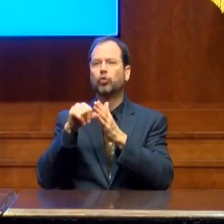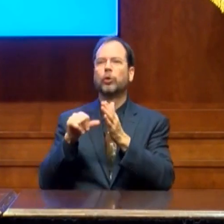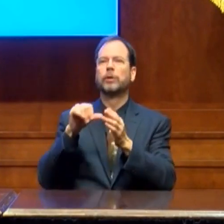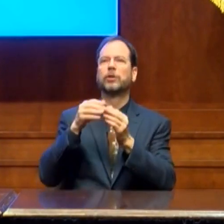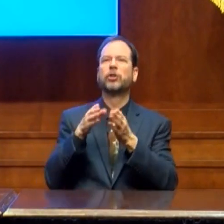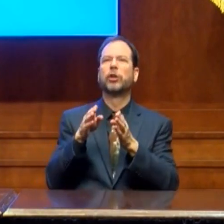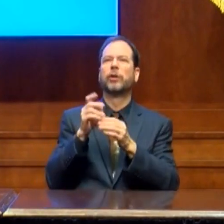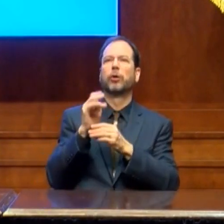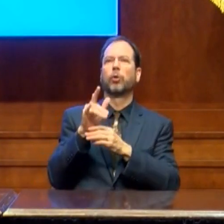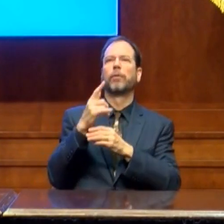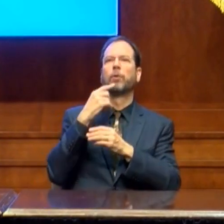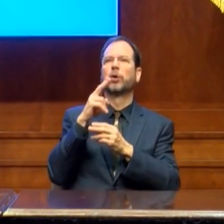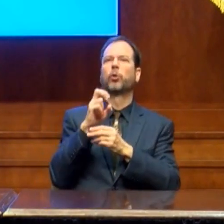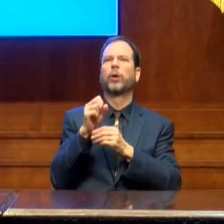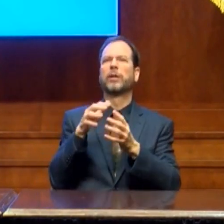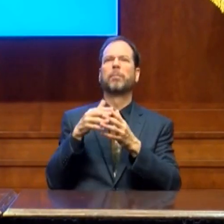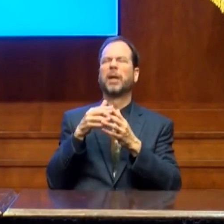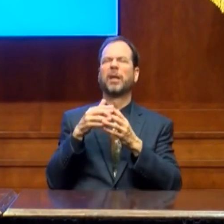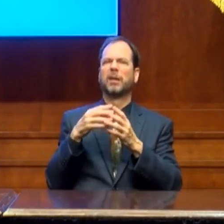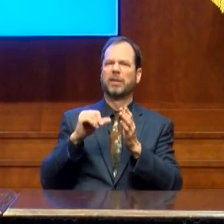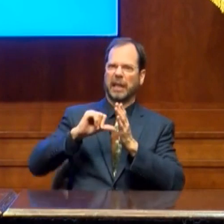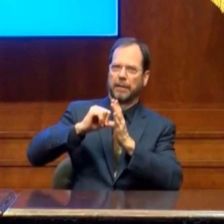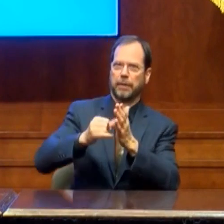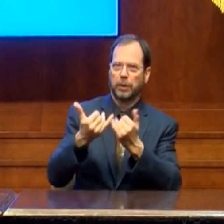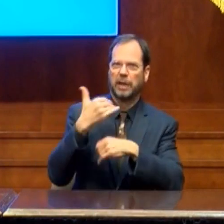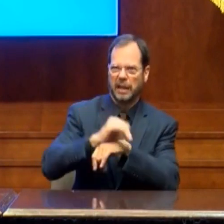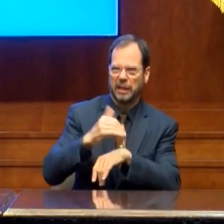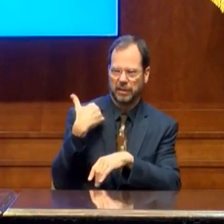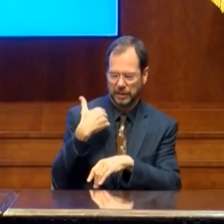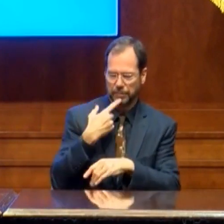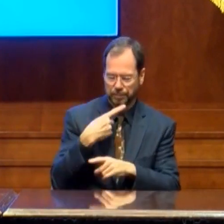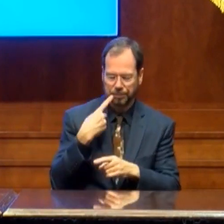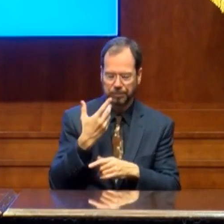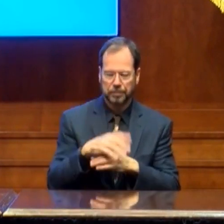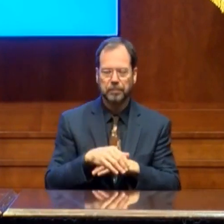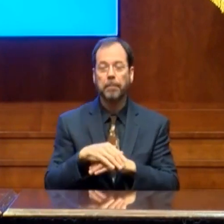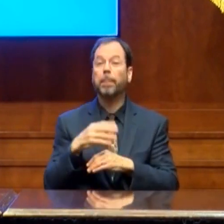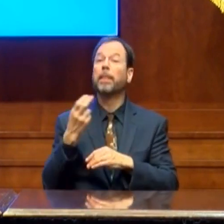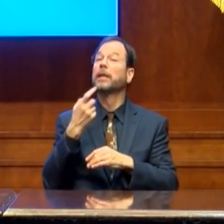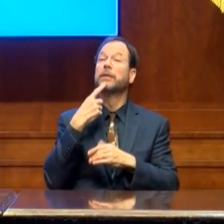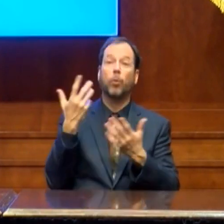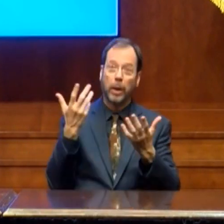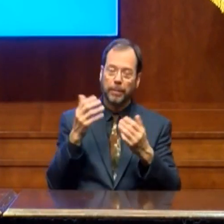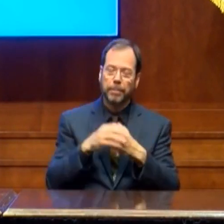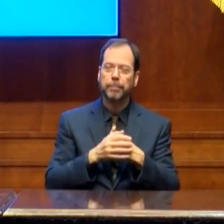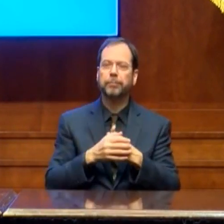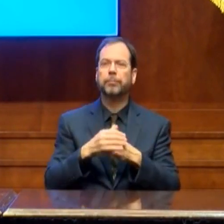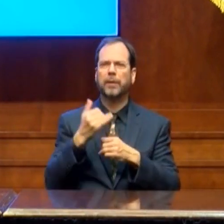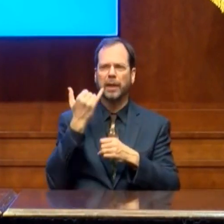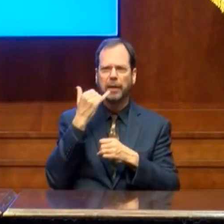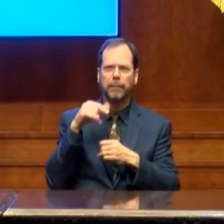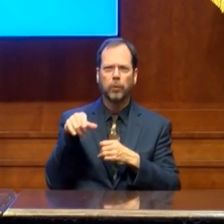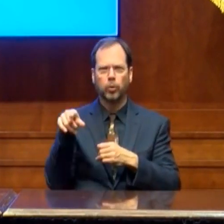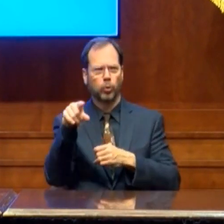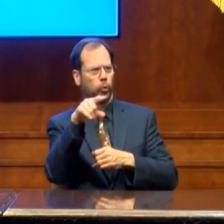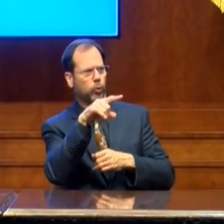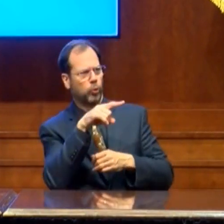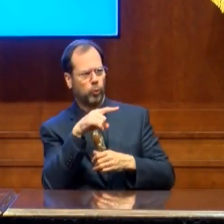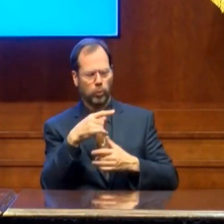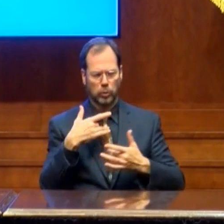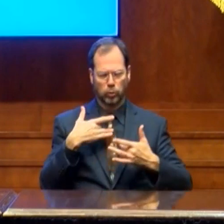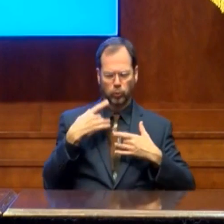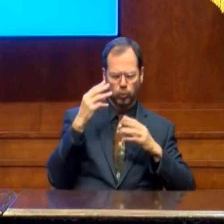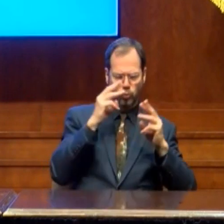Surgeon General for the United States of America emphasizing this point last night. He said that if you have